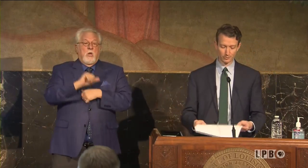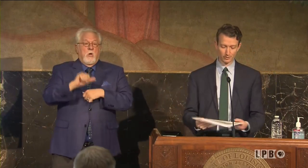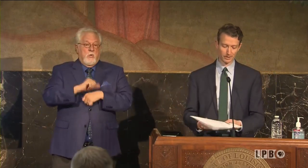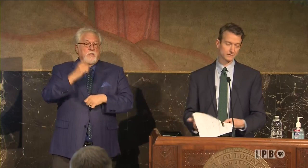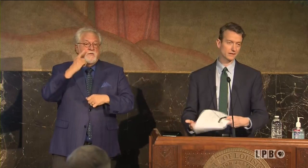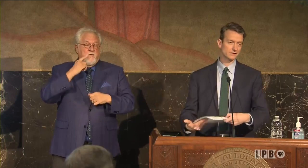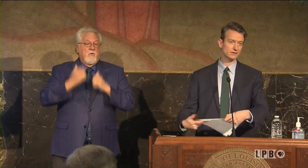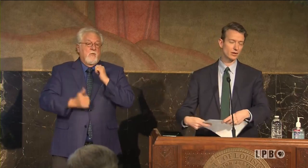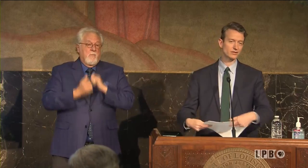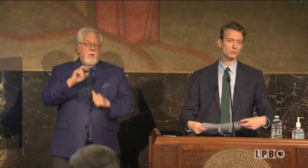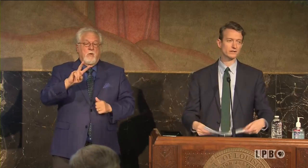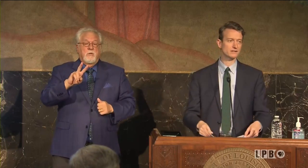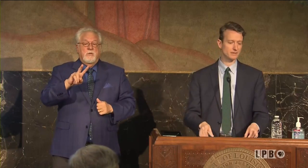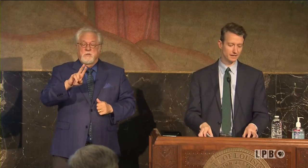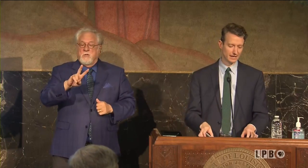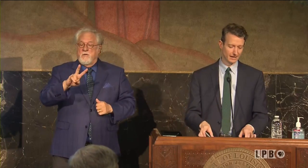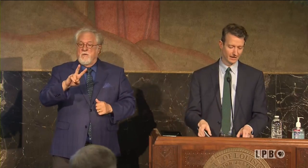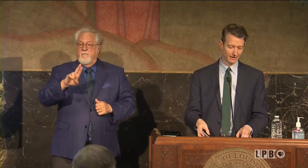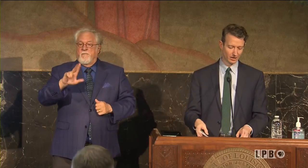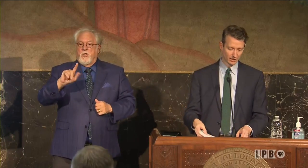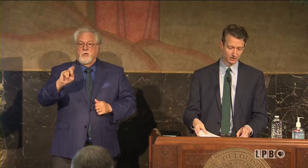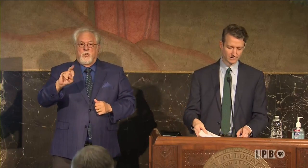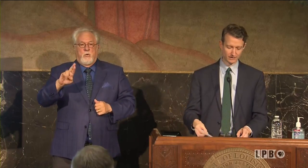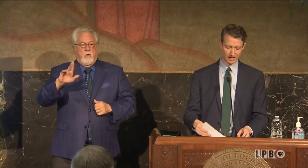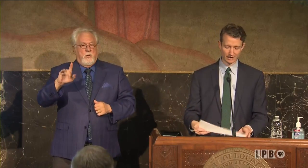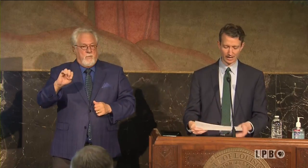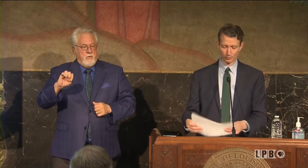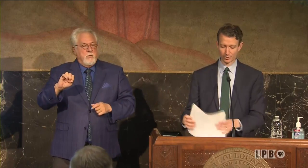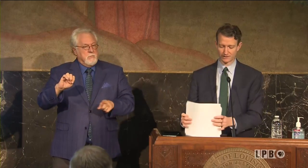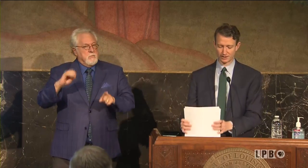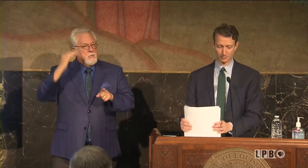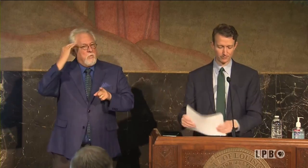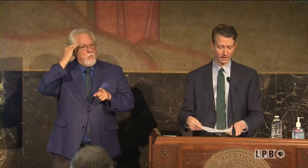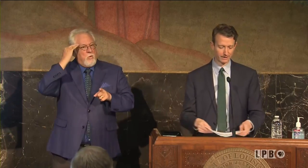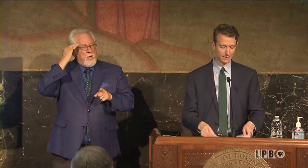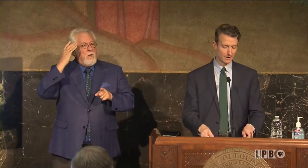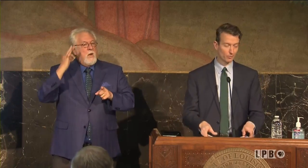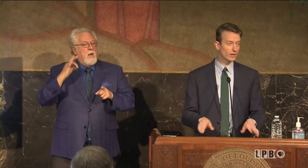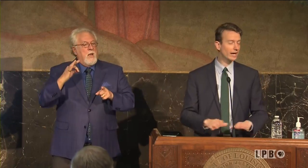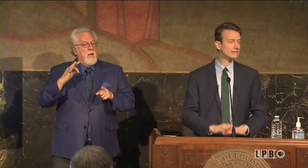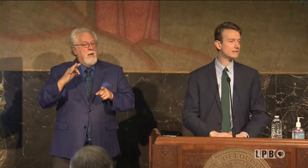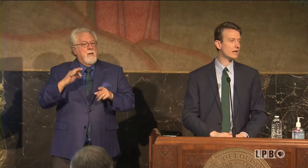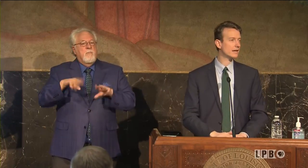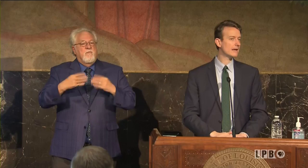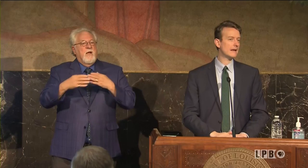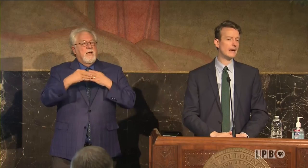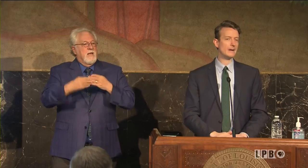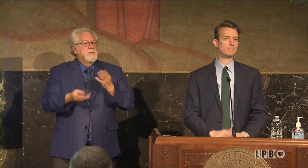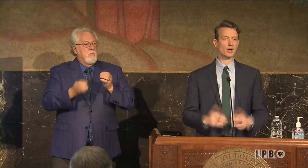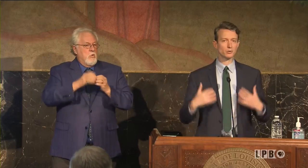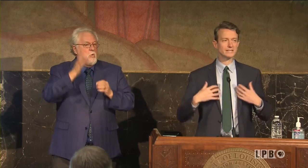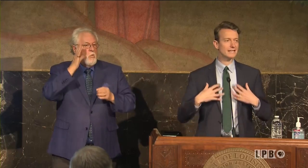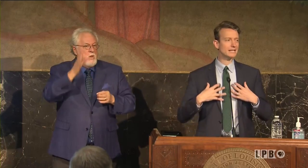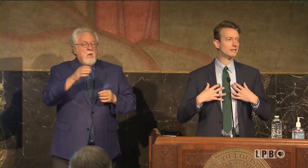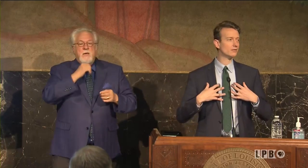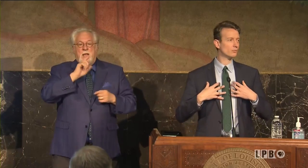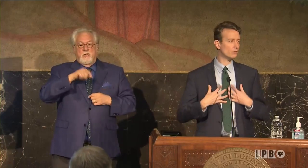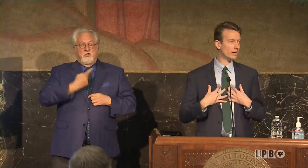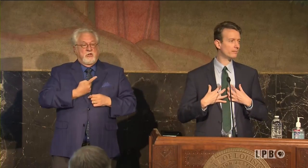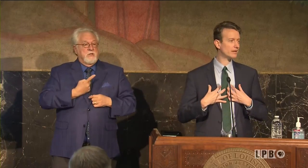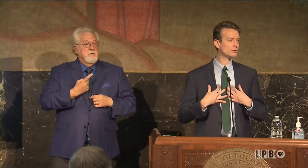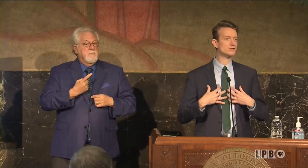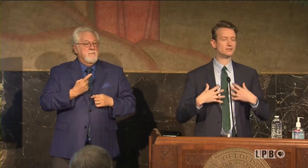most vulnerable amongst us. And so I just want us to be conscious, and we'll continue to provide more guidance on not only